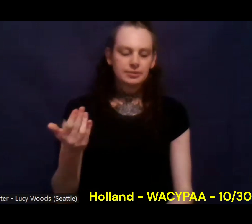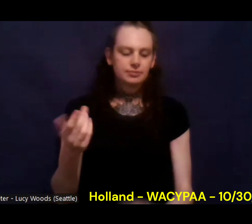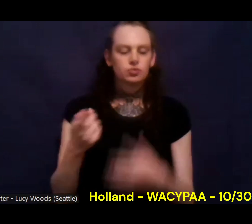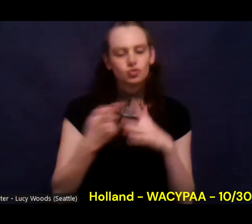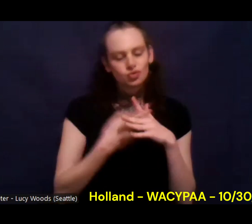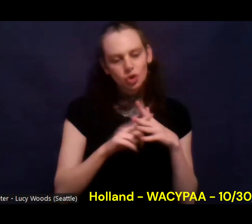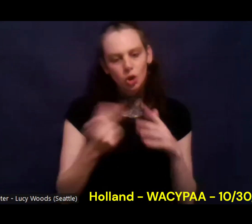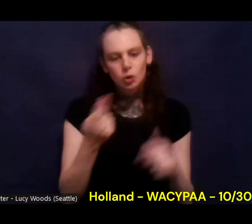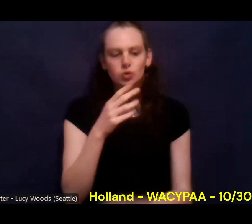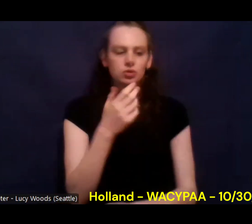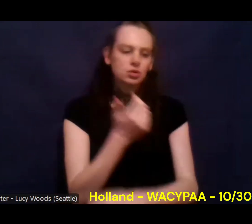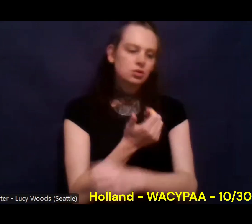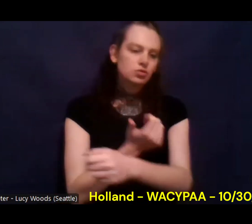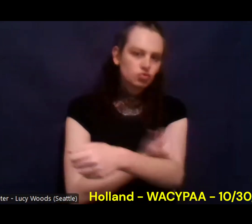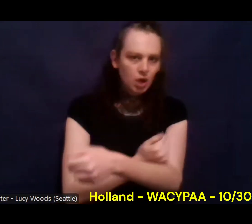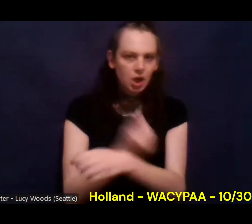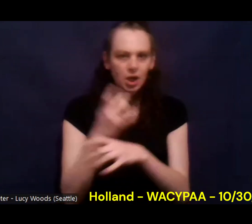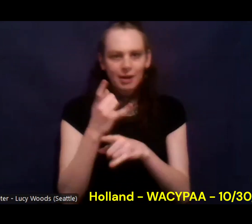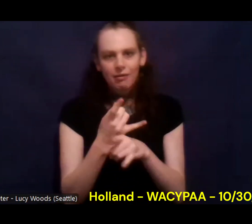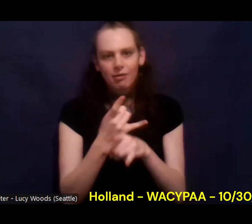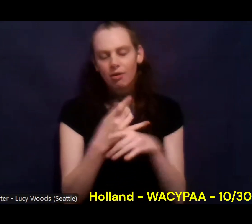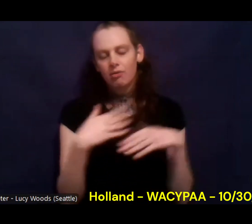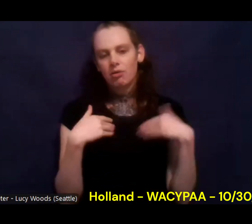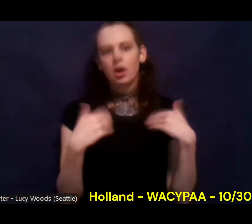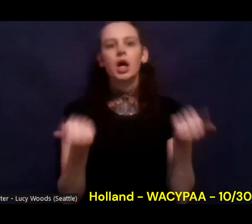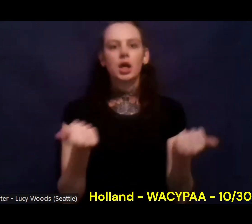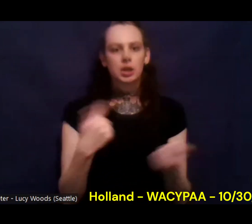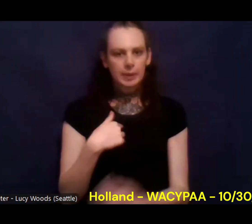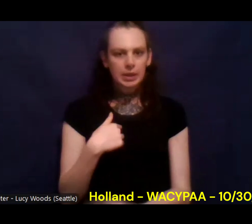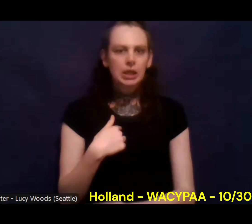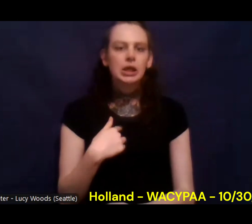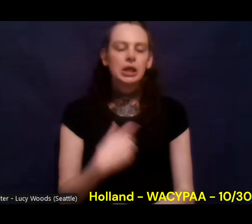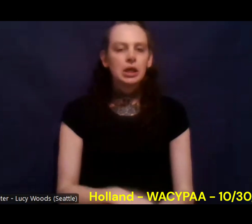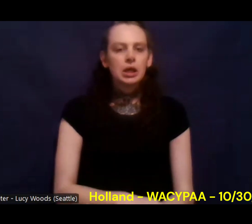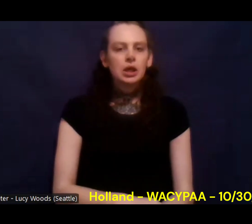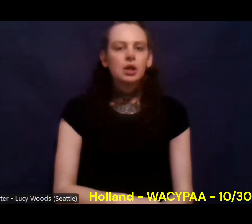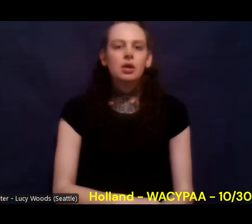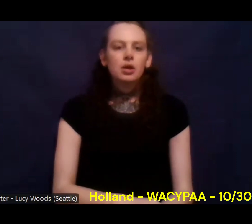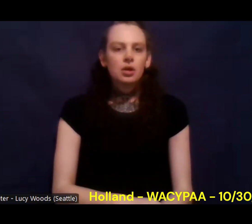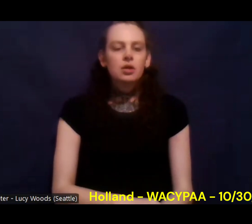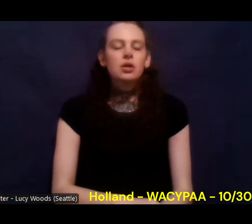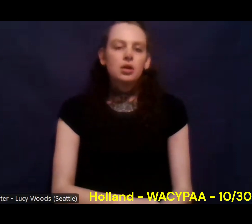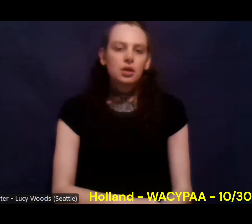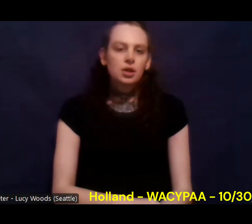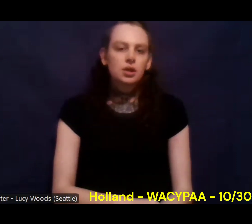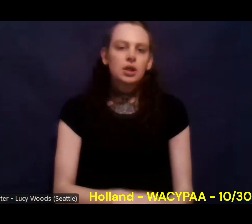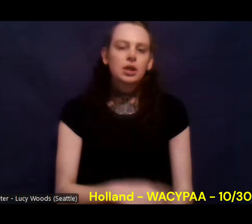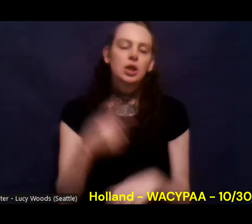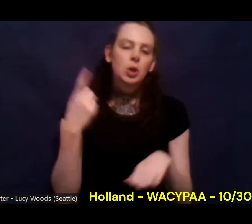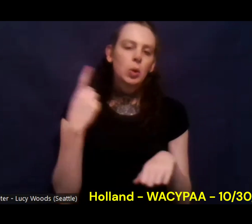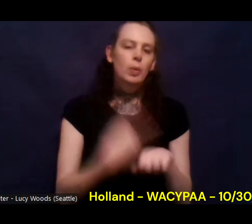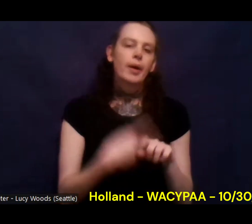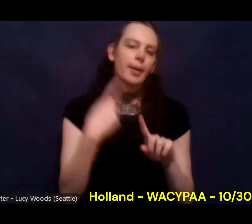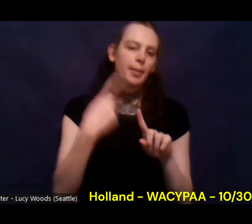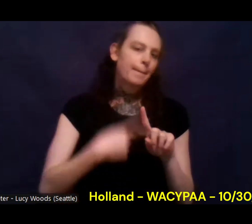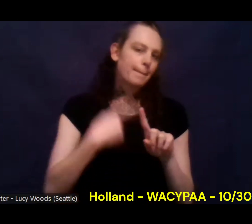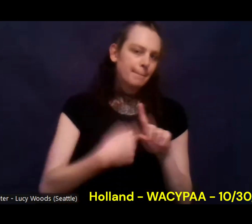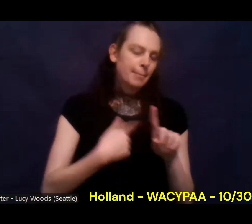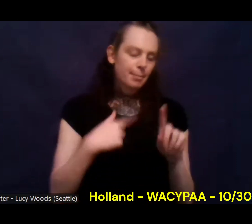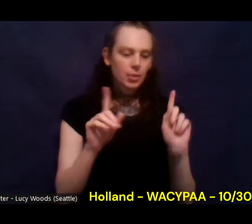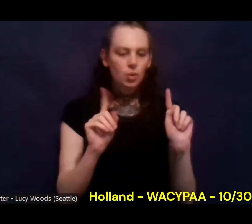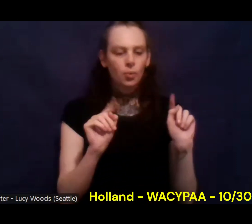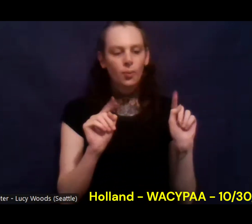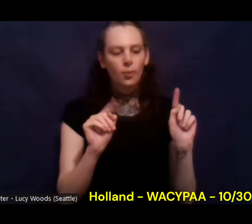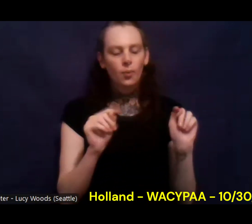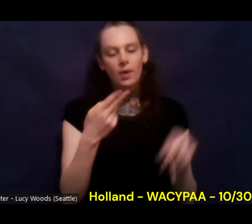age. And I was just speaking at like once a month, I go to like high schools in Minnesota, like